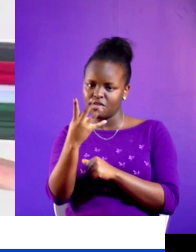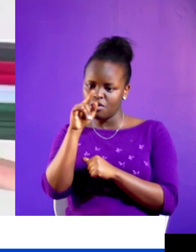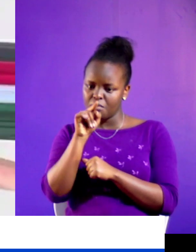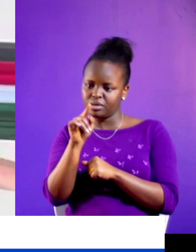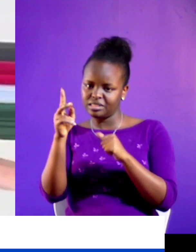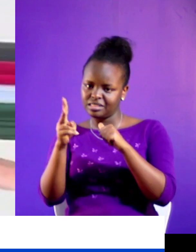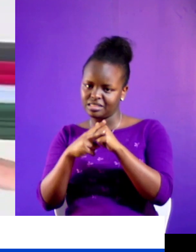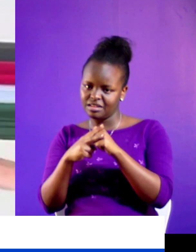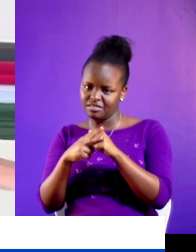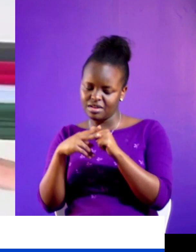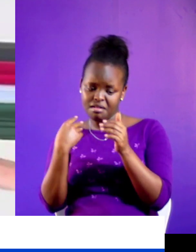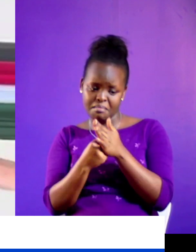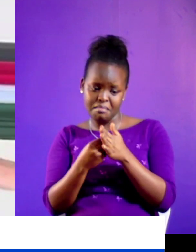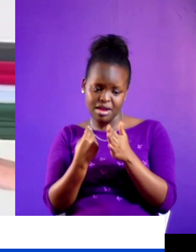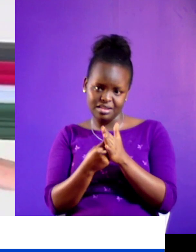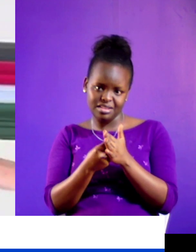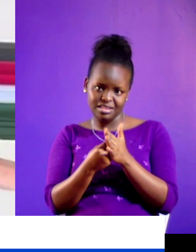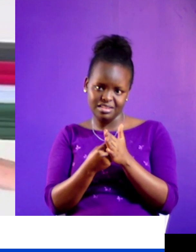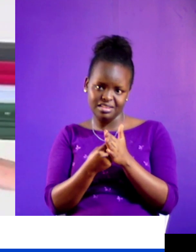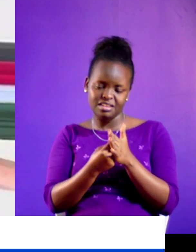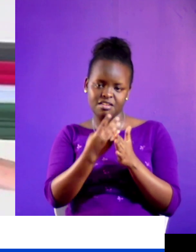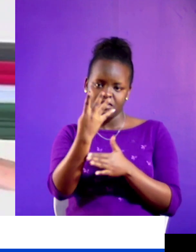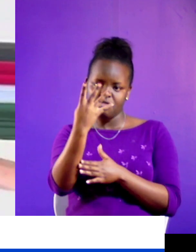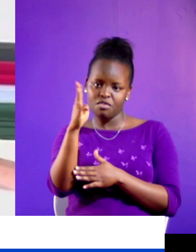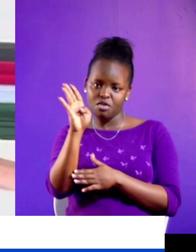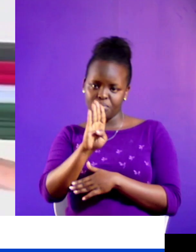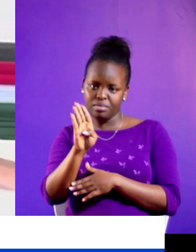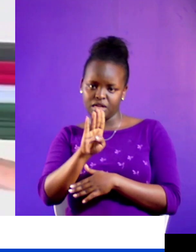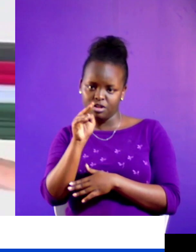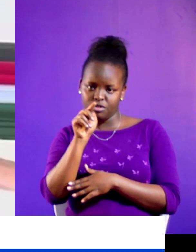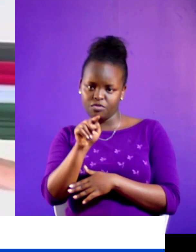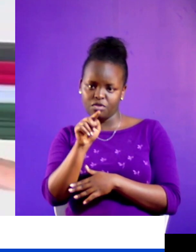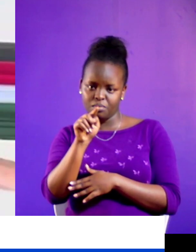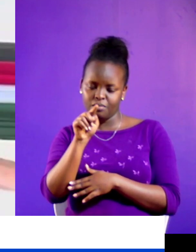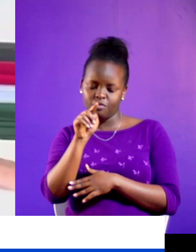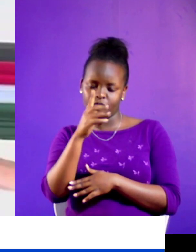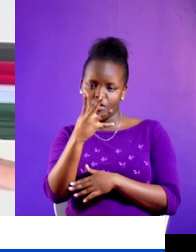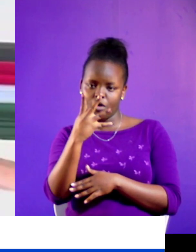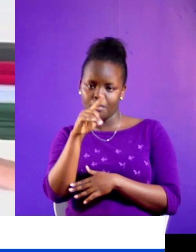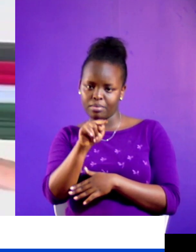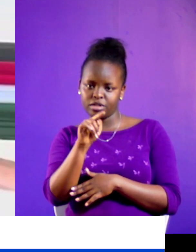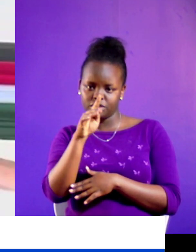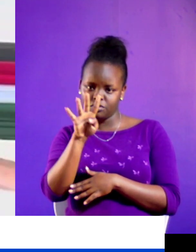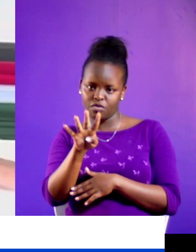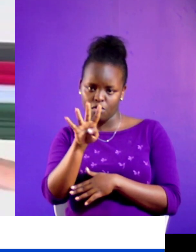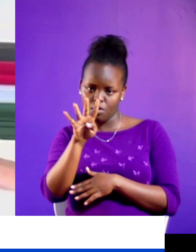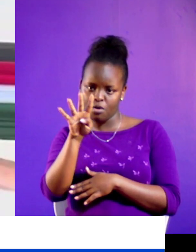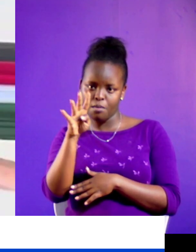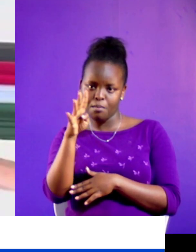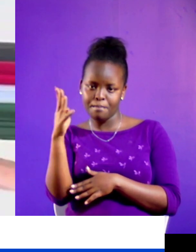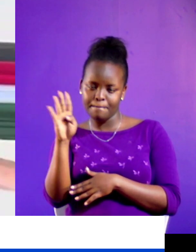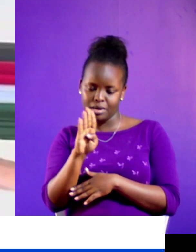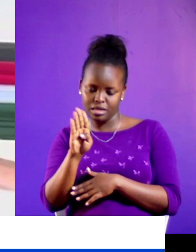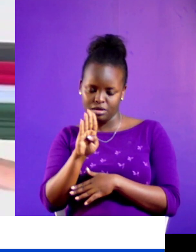64.7, pesa bilioni 4.4 ambaye inaendelea.